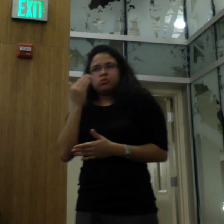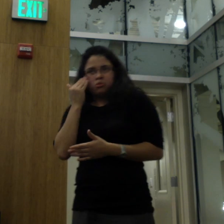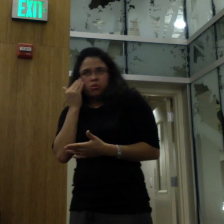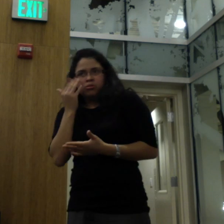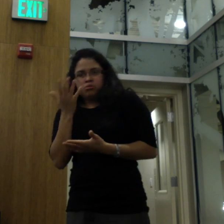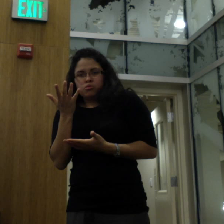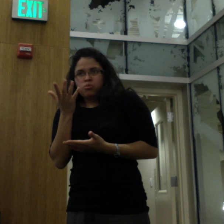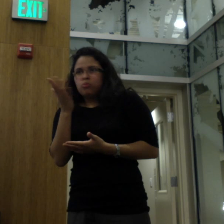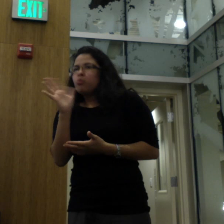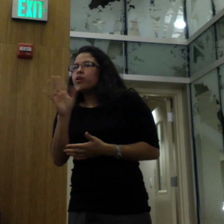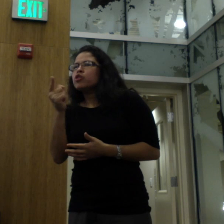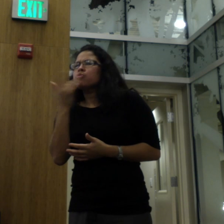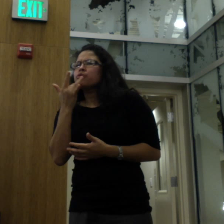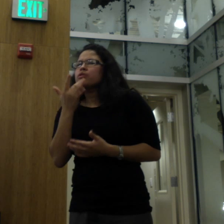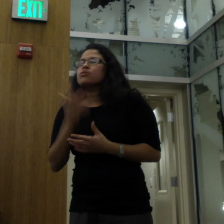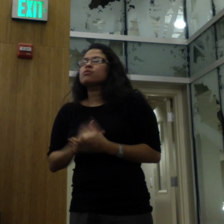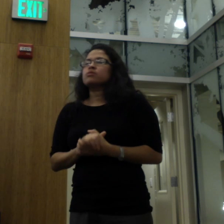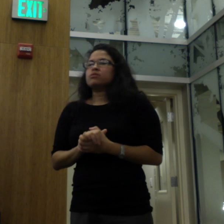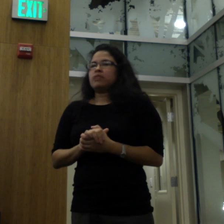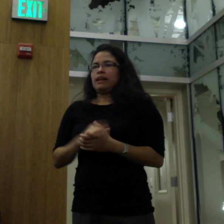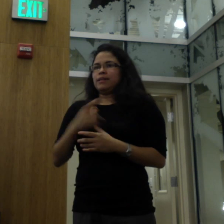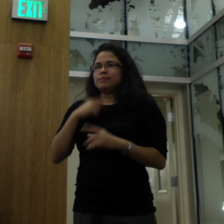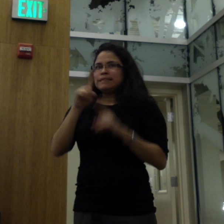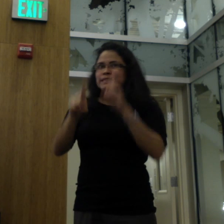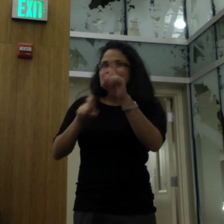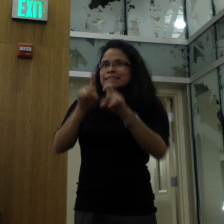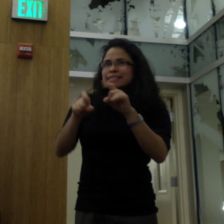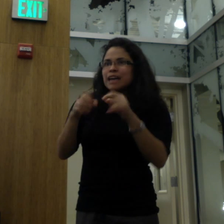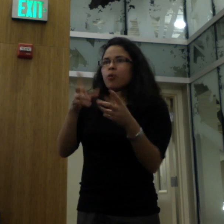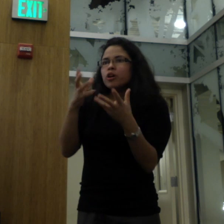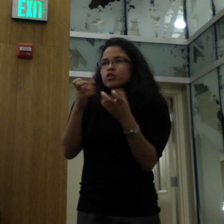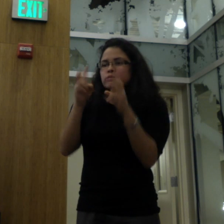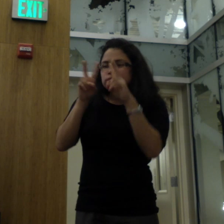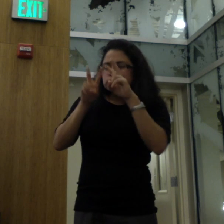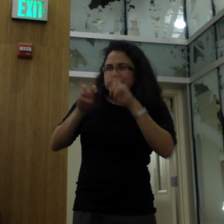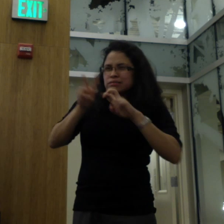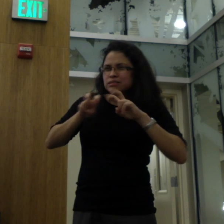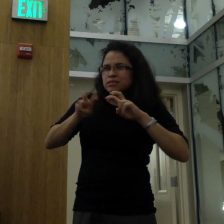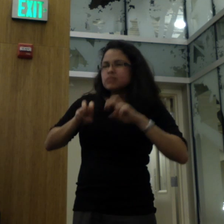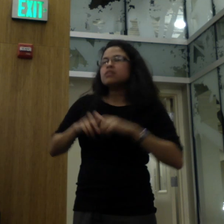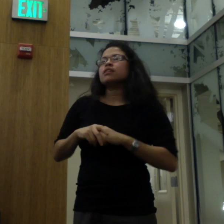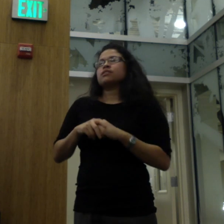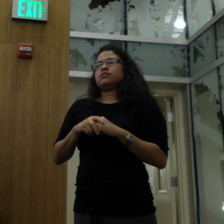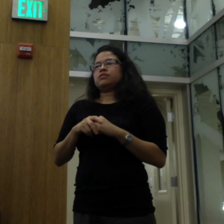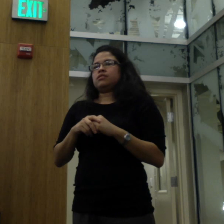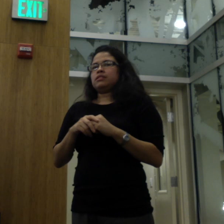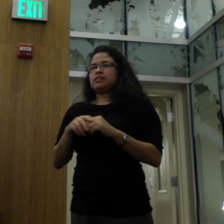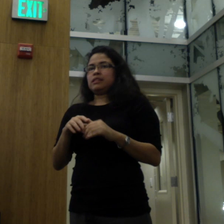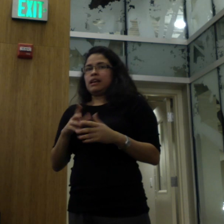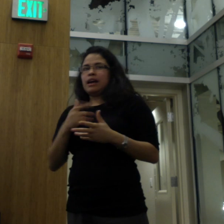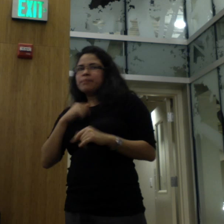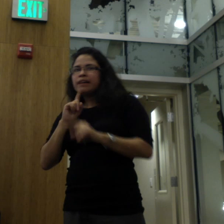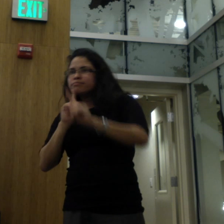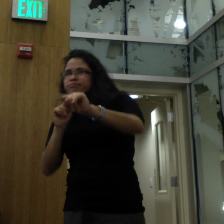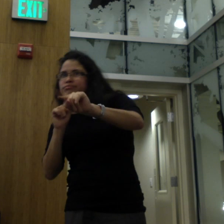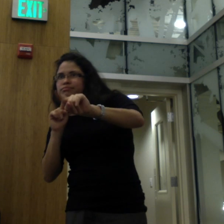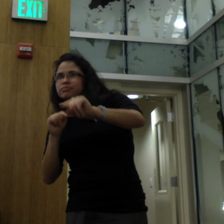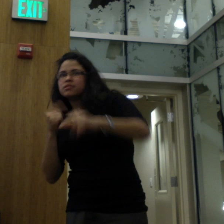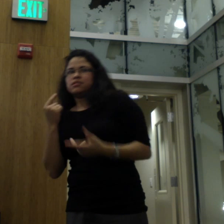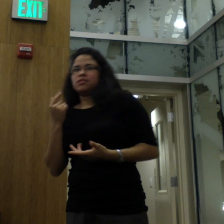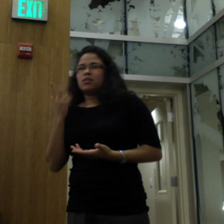A lot of questions I'm making you guys try and think about. I'm not giving you a lot of answers. I'm hopefully giving you some